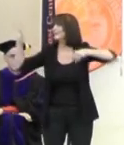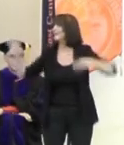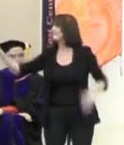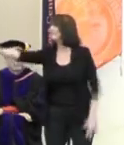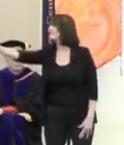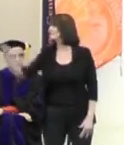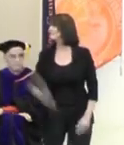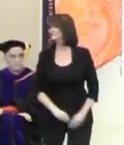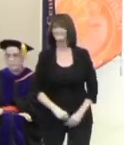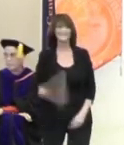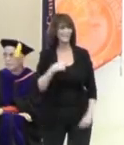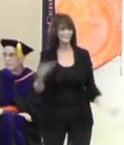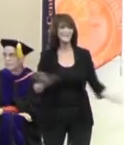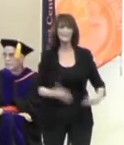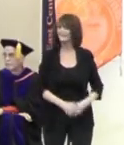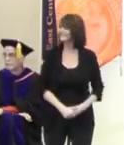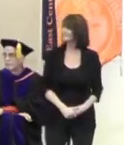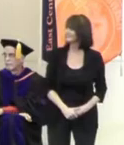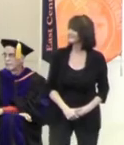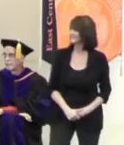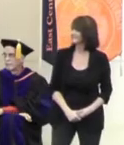1950. I was here.